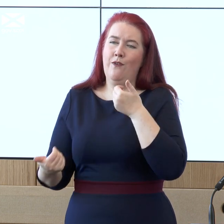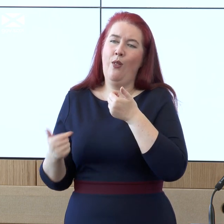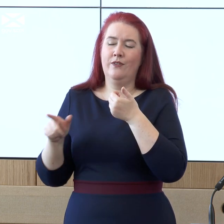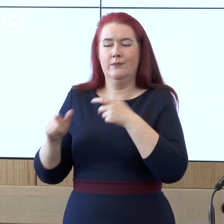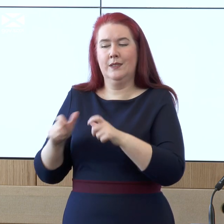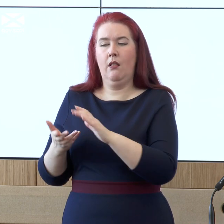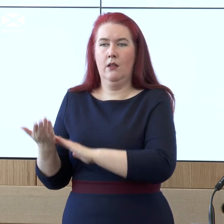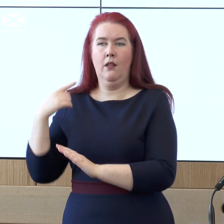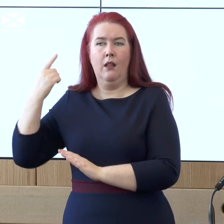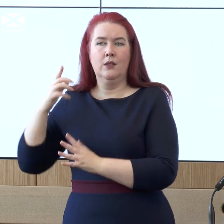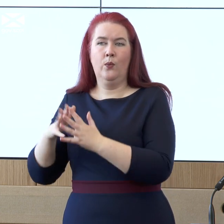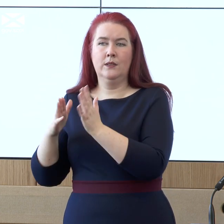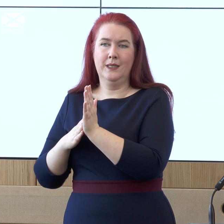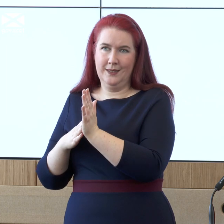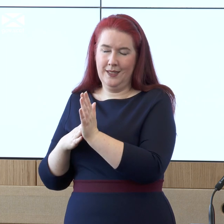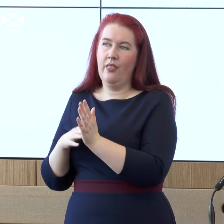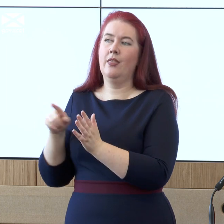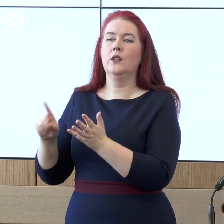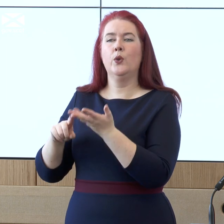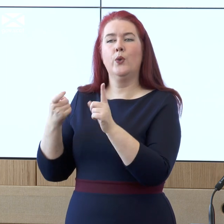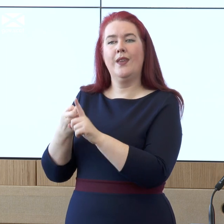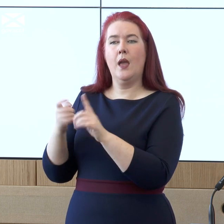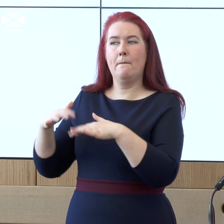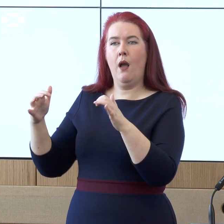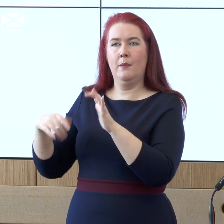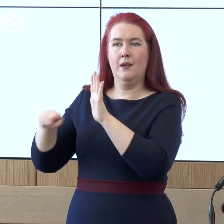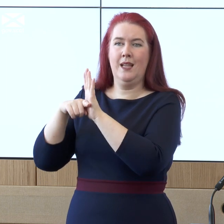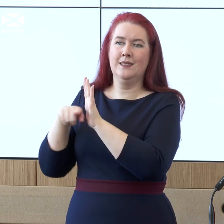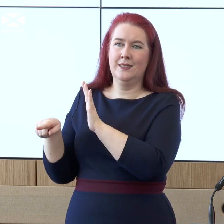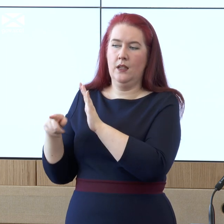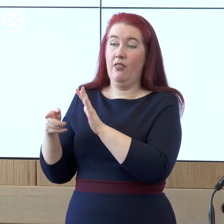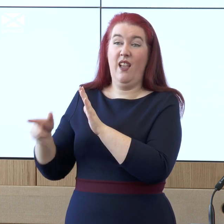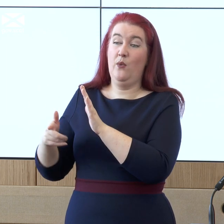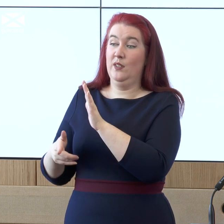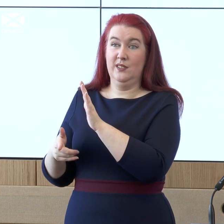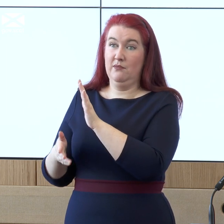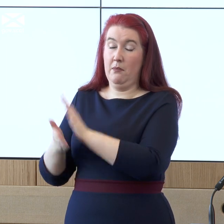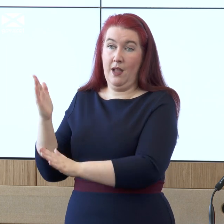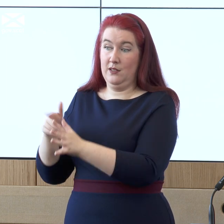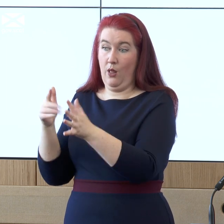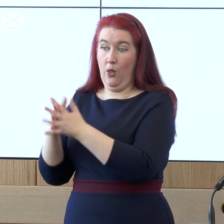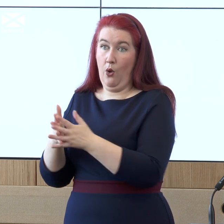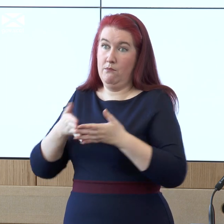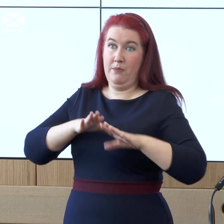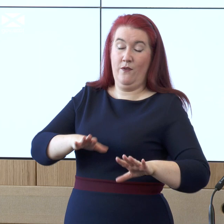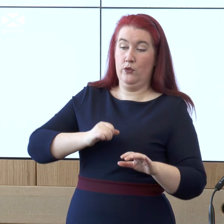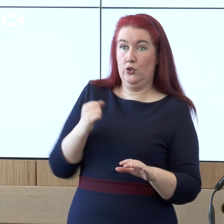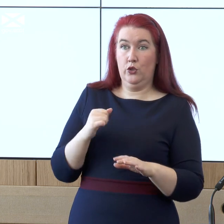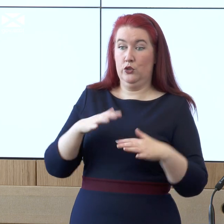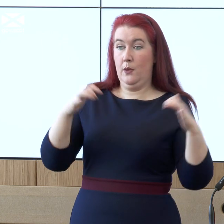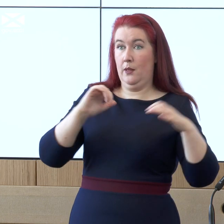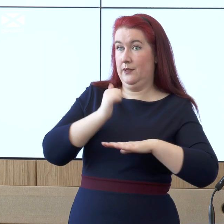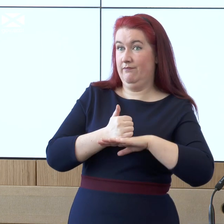are currently incorporated in UK Acts of Parliament that were passed before the Scottish Parliament was in existence. And we take the view